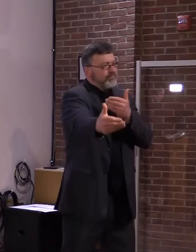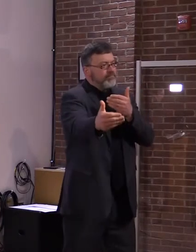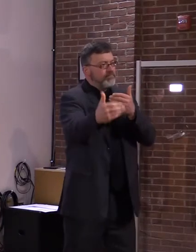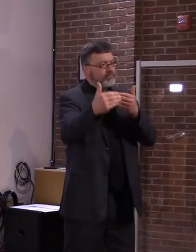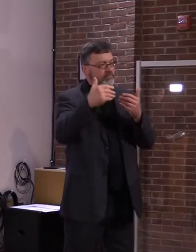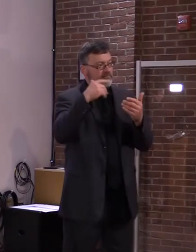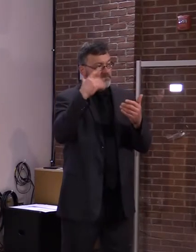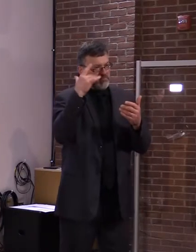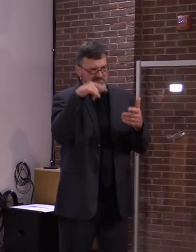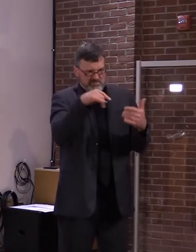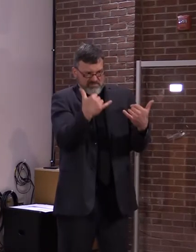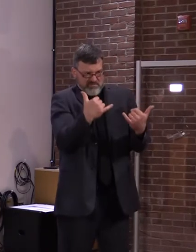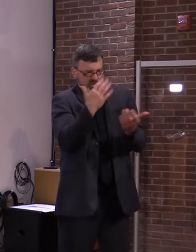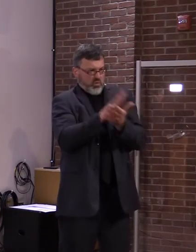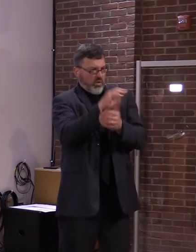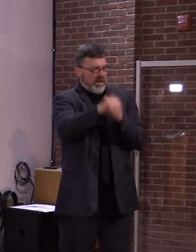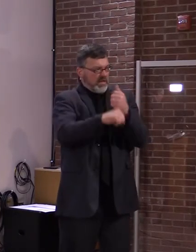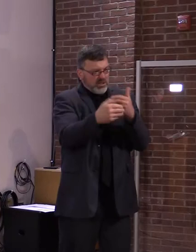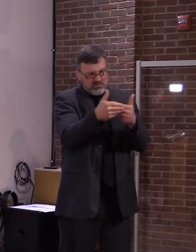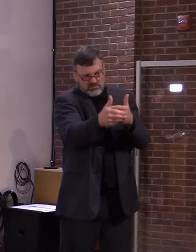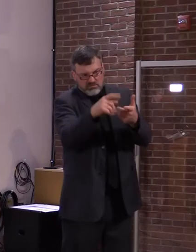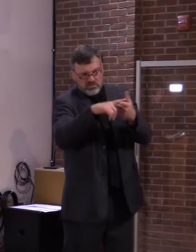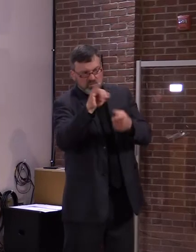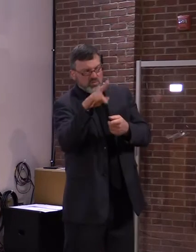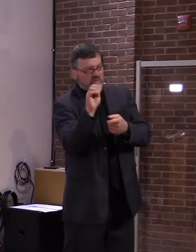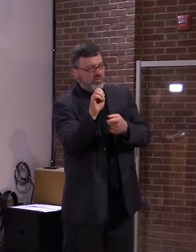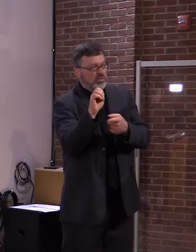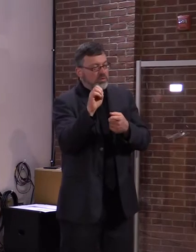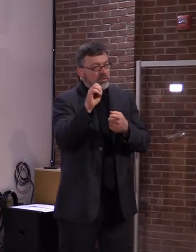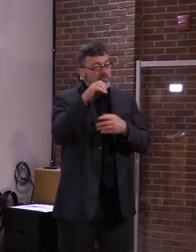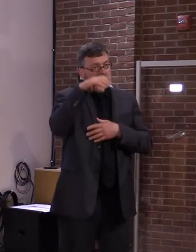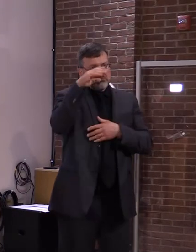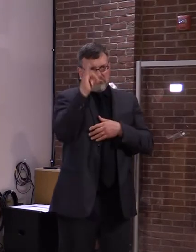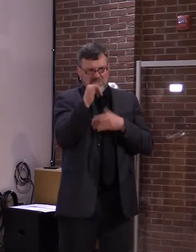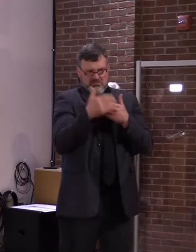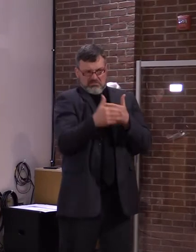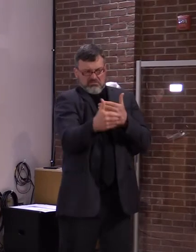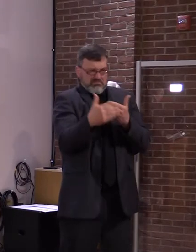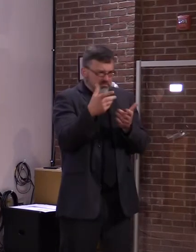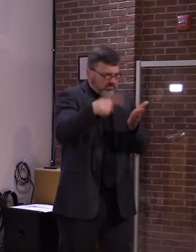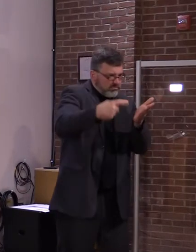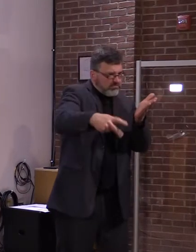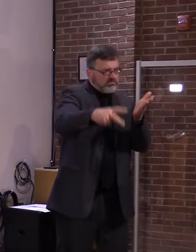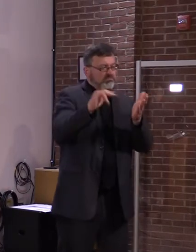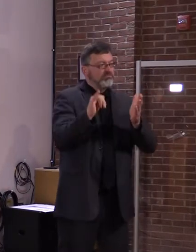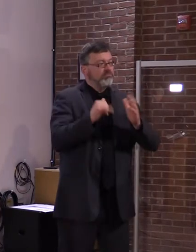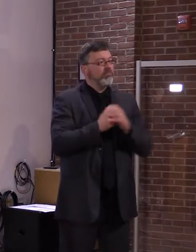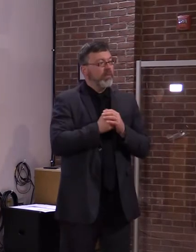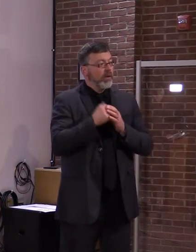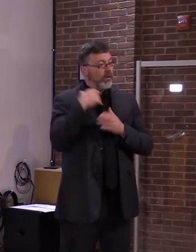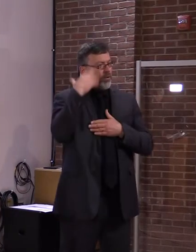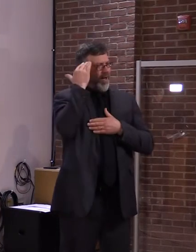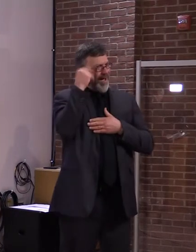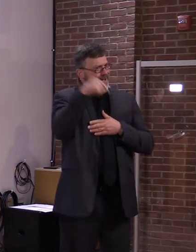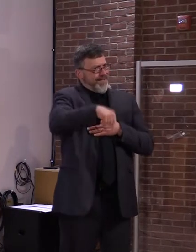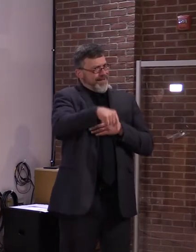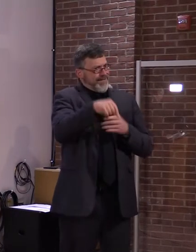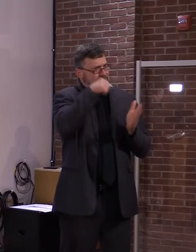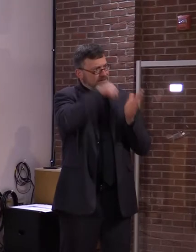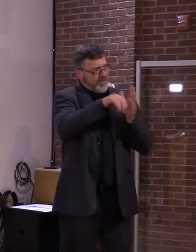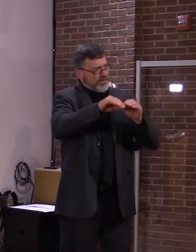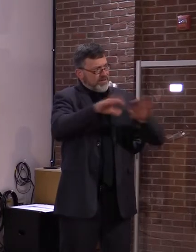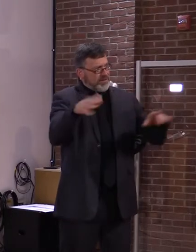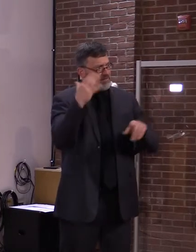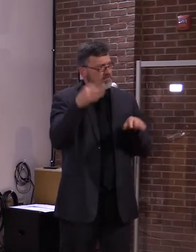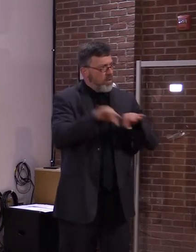that. We feel this memo is necessary because our current guidance documents for schools derive their authority from the